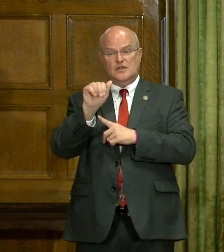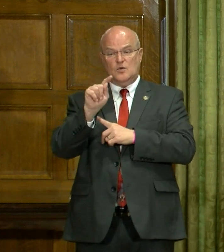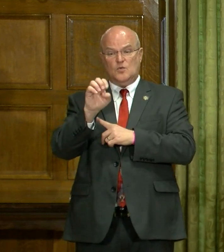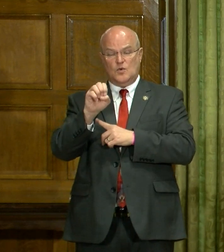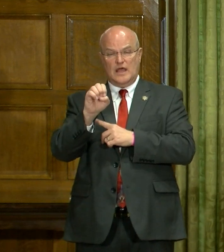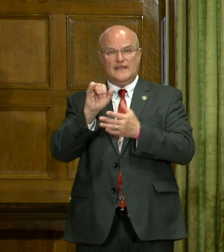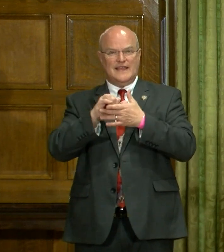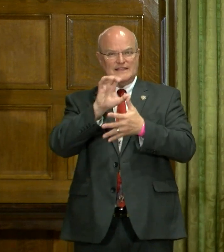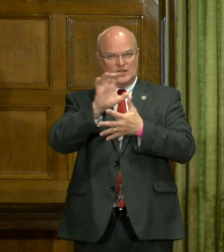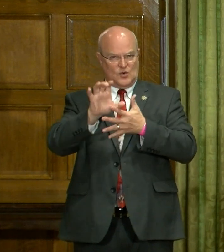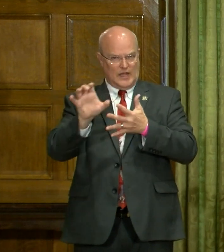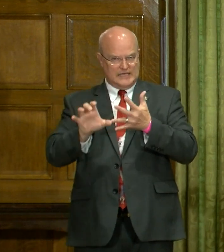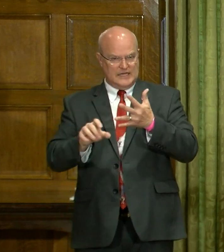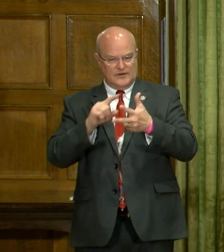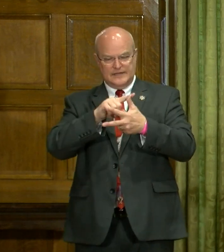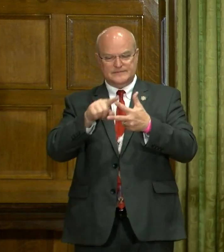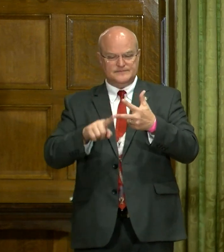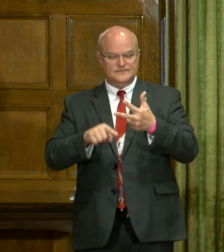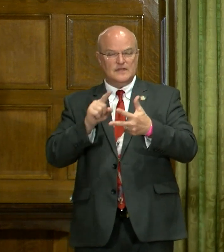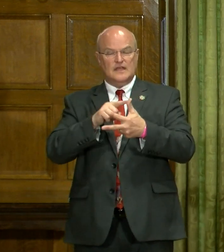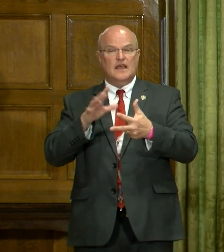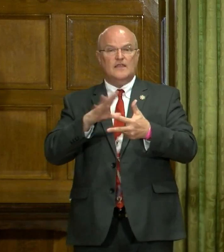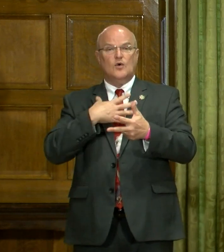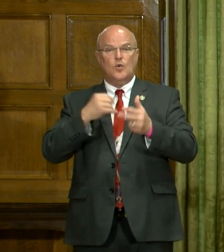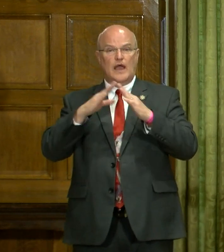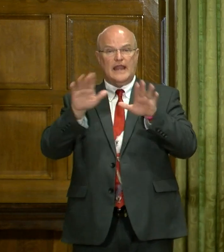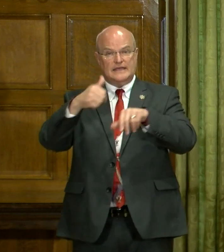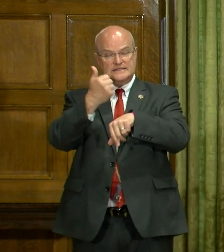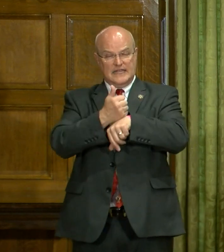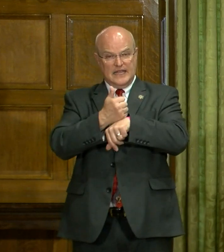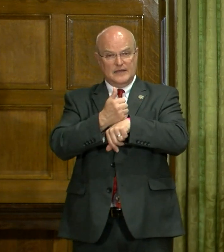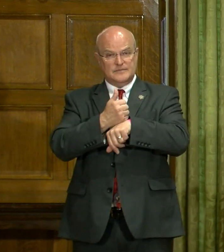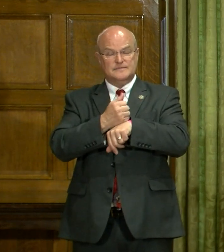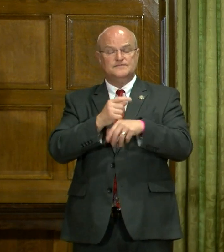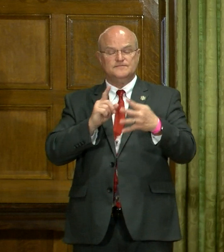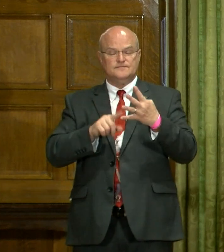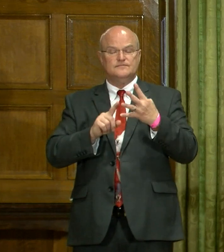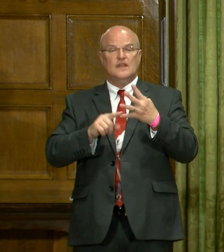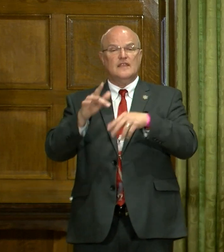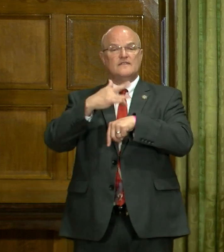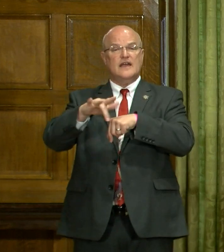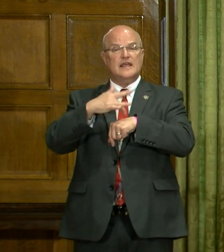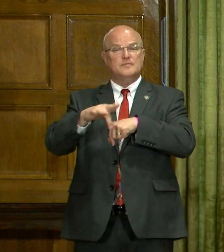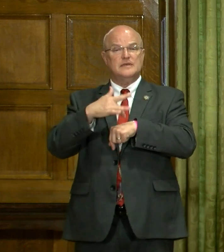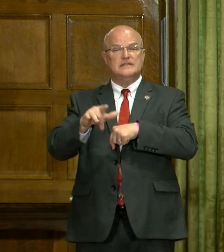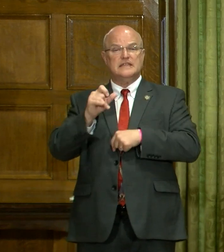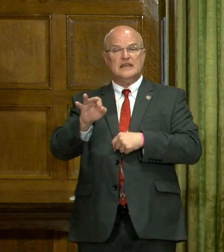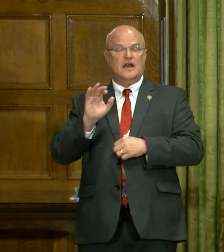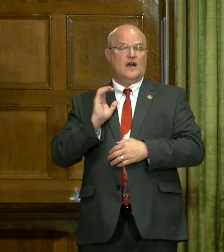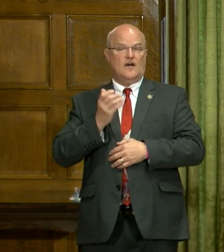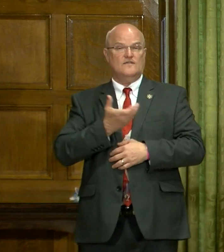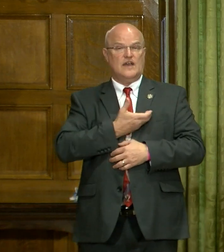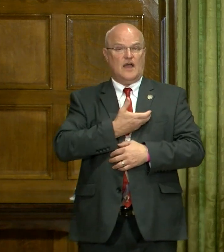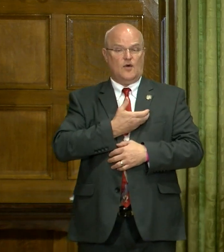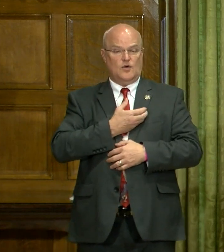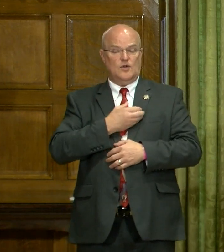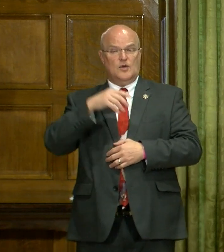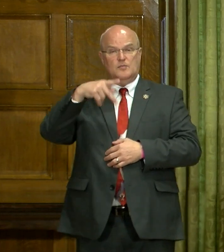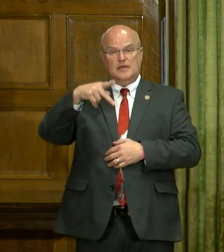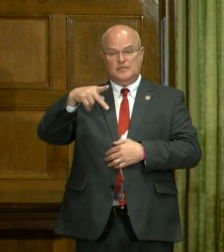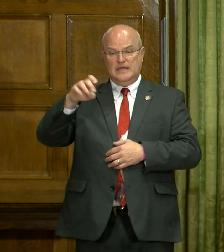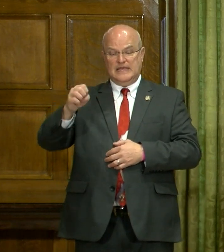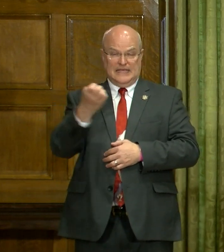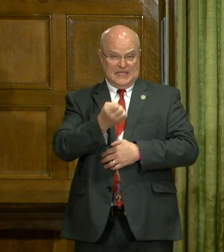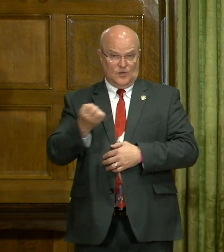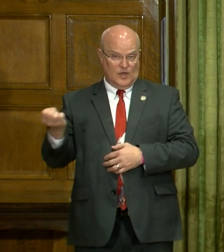is one of the criteria that the White House set out. It is the availability of our personal